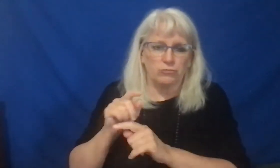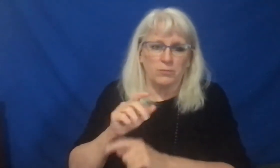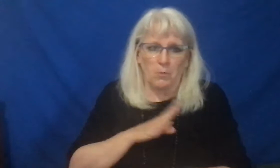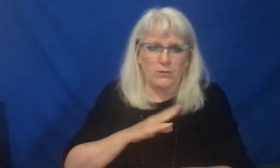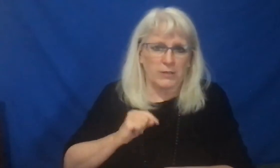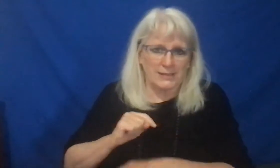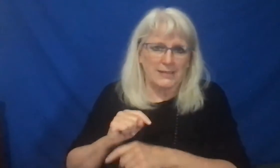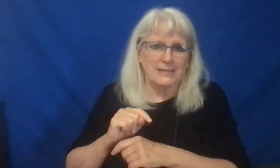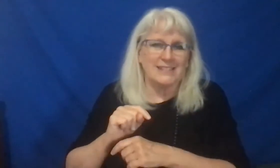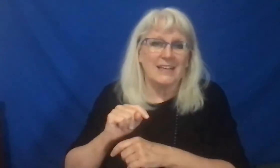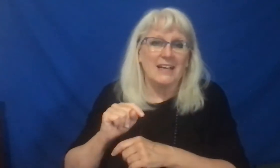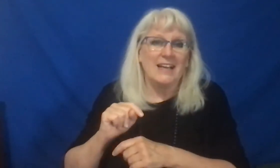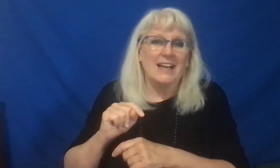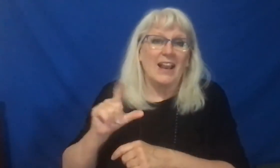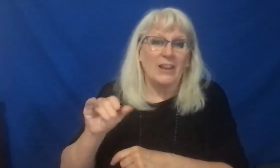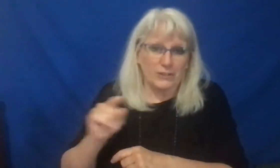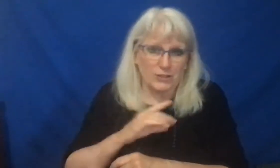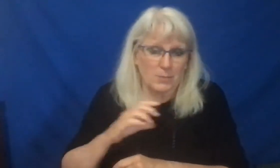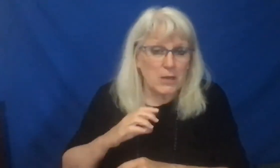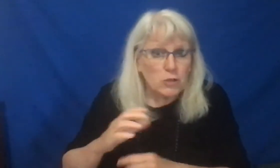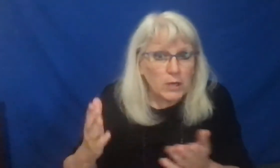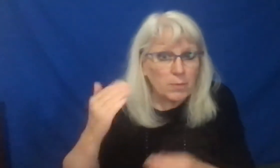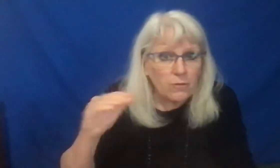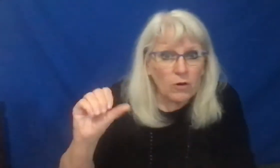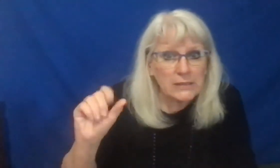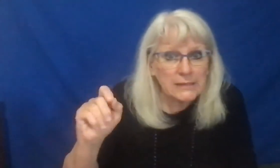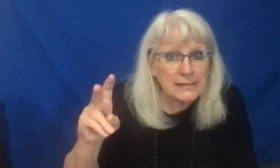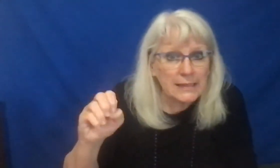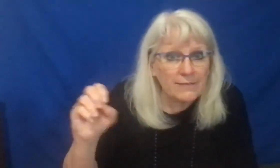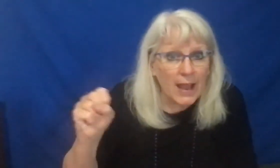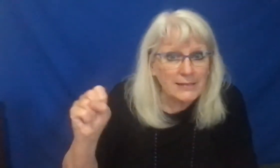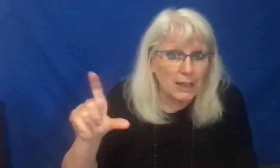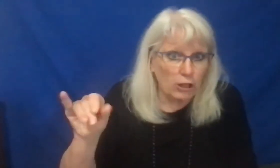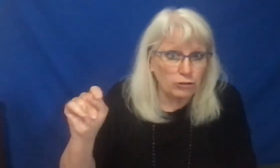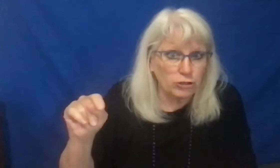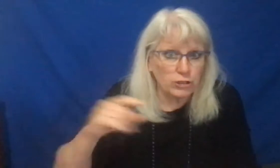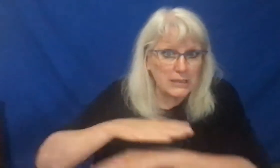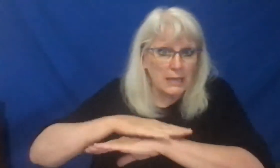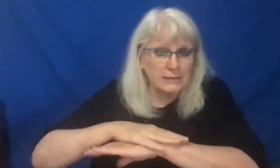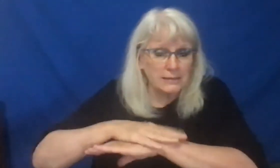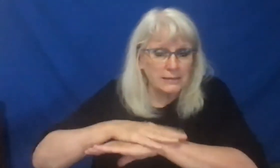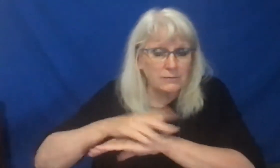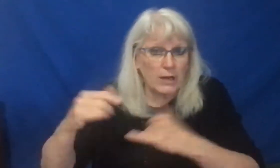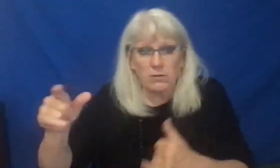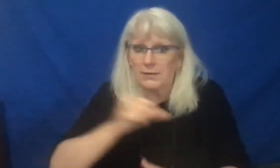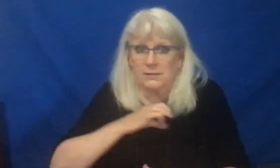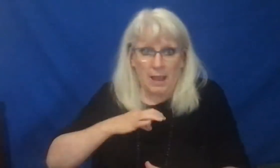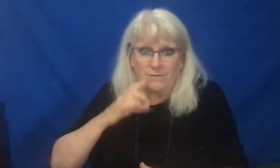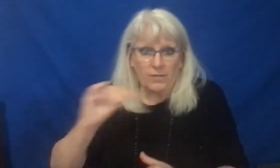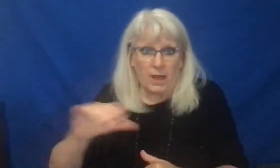earlier for Steve S., he's been our incredible, wonderful staff member on that committee. Steve, I'm going to tell a